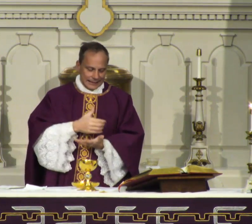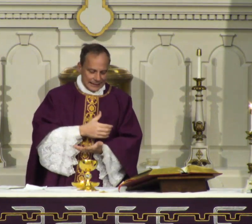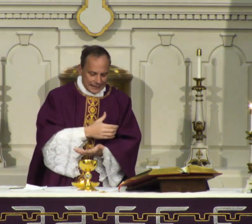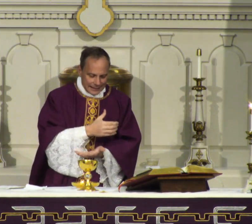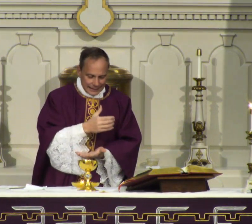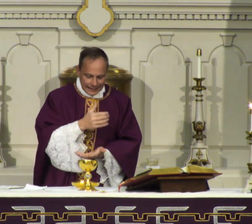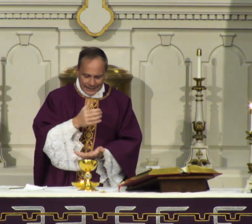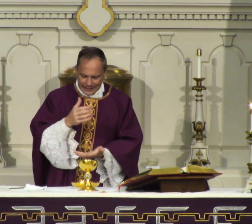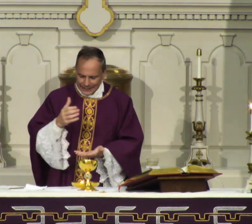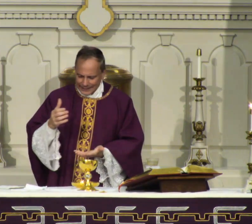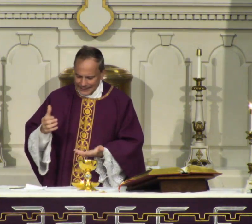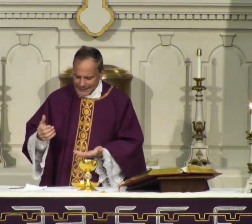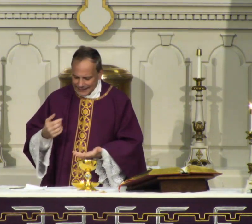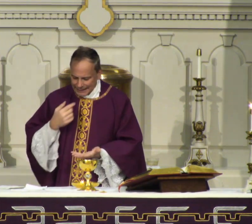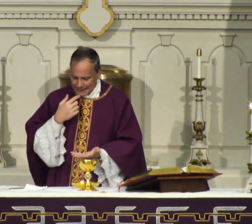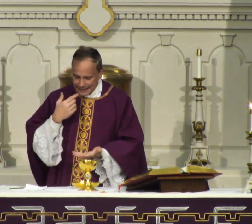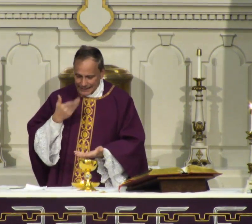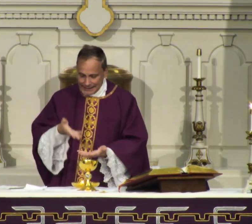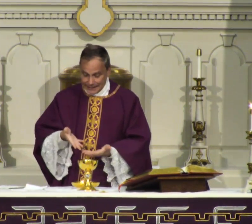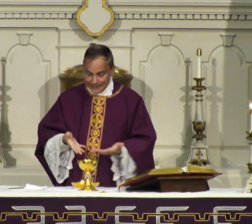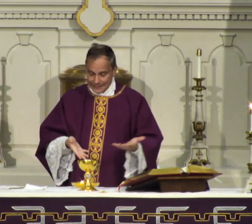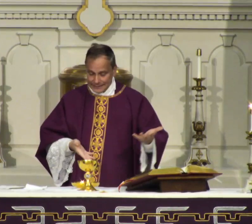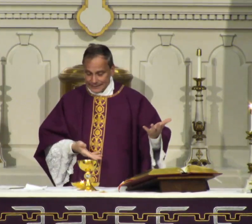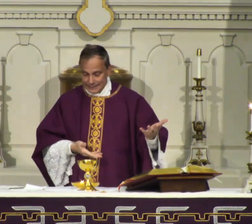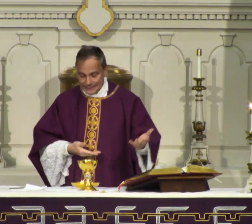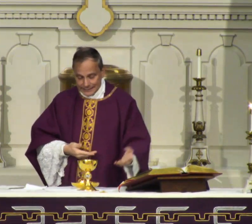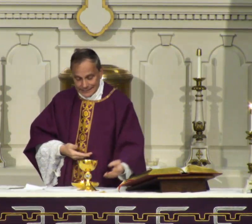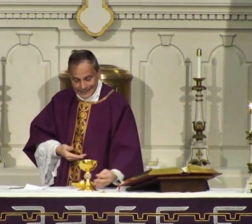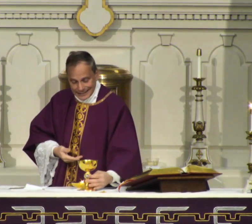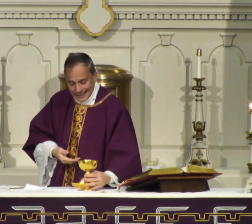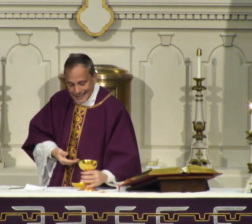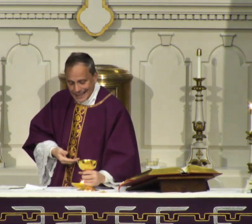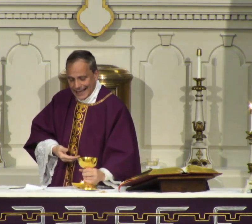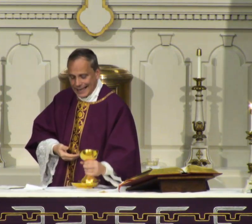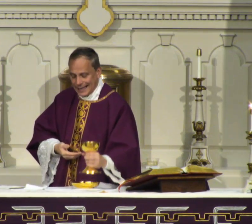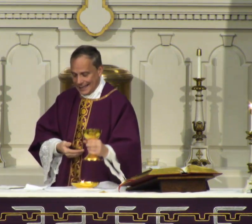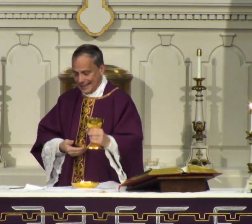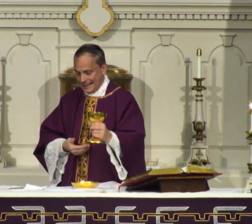his disciples, saying,